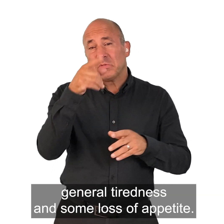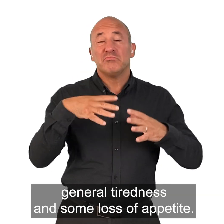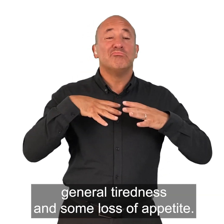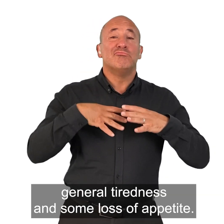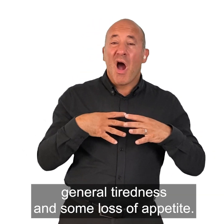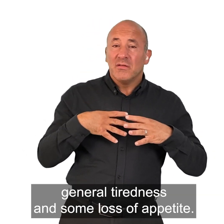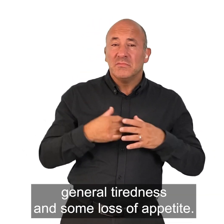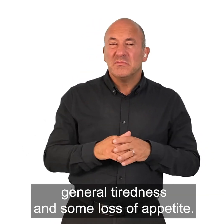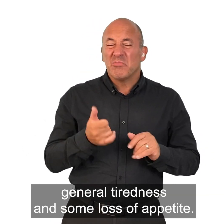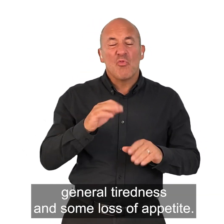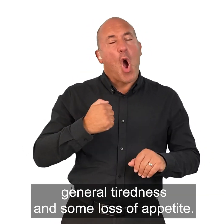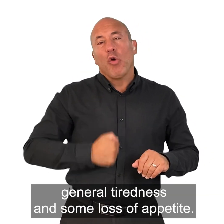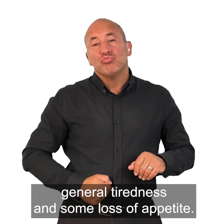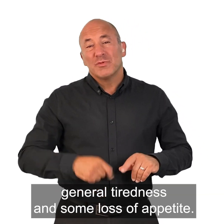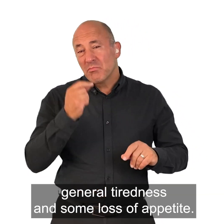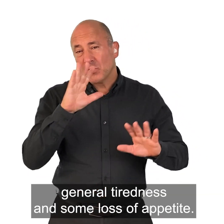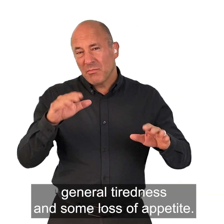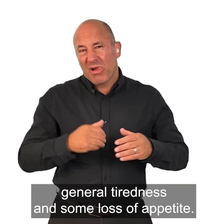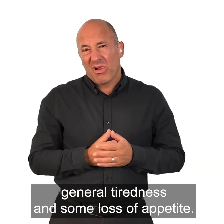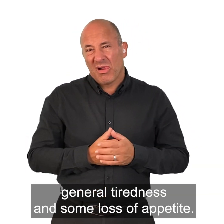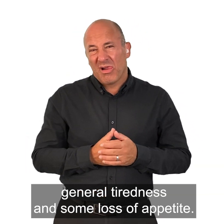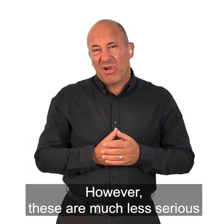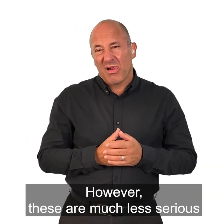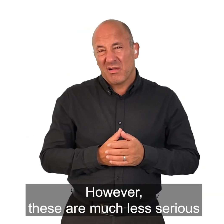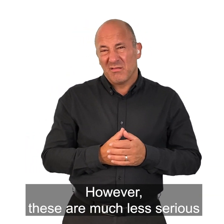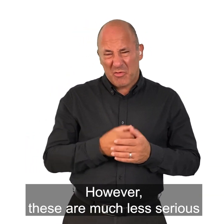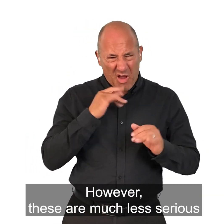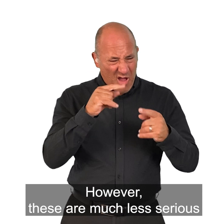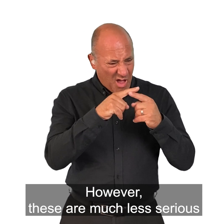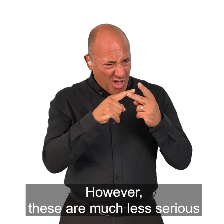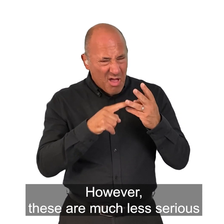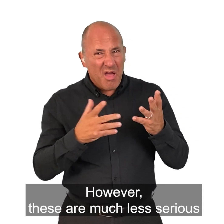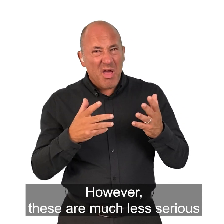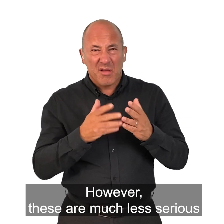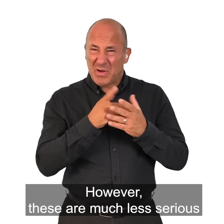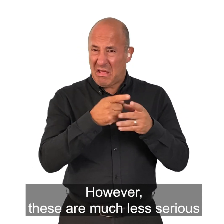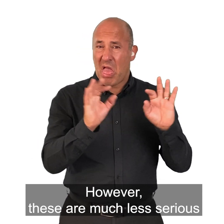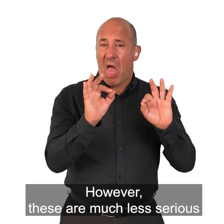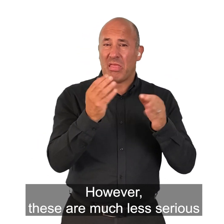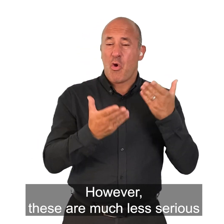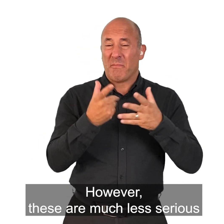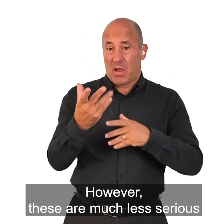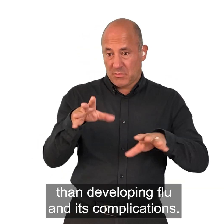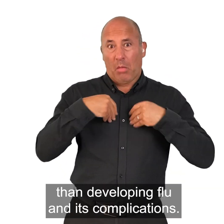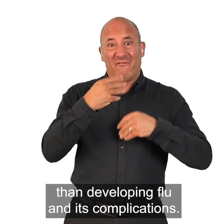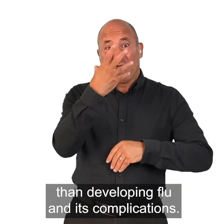general tiredness, and some loss of appetite. However, these are much less serious than